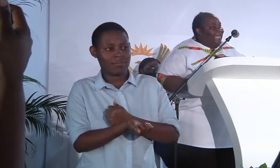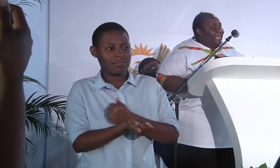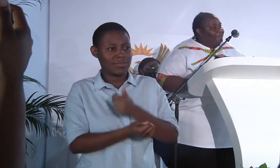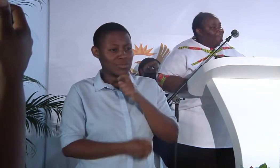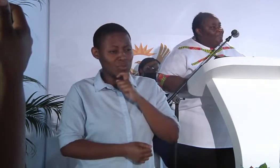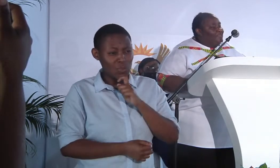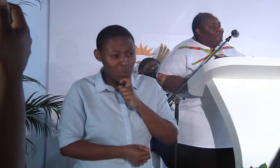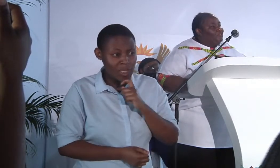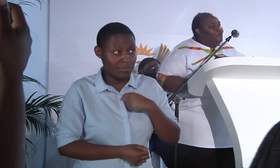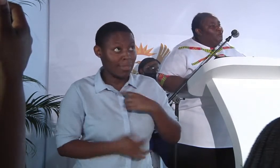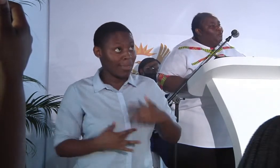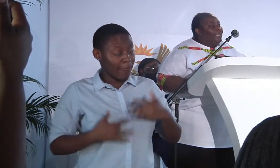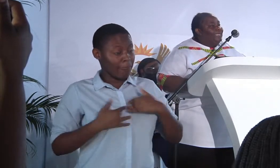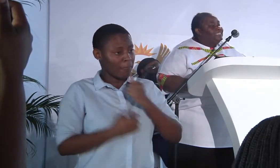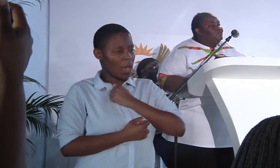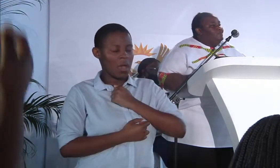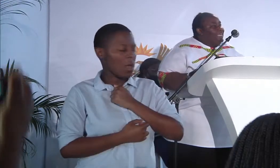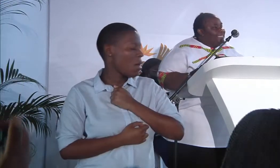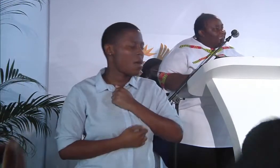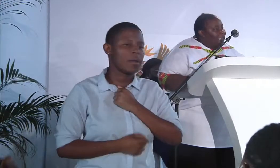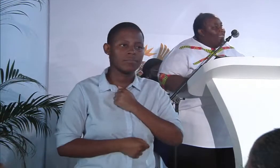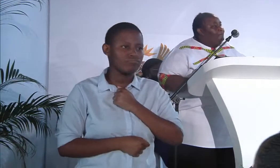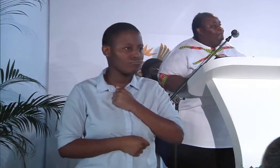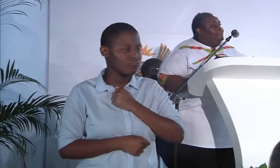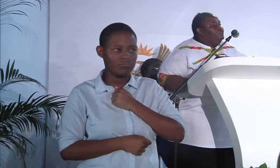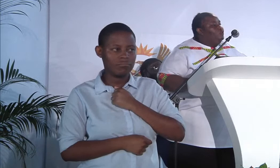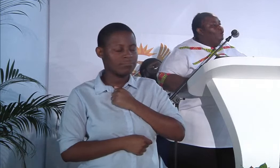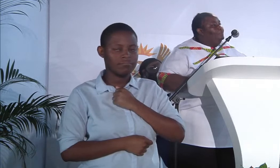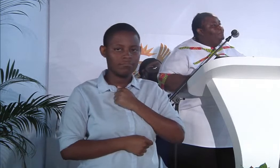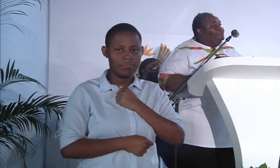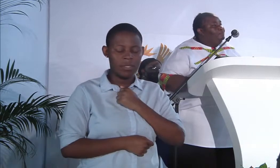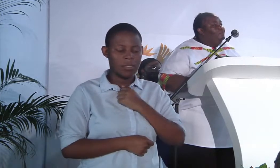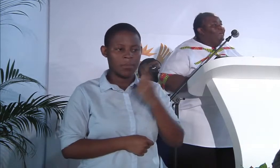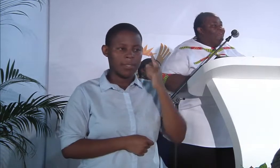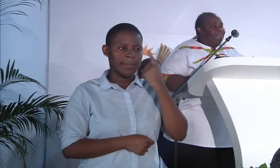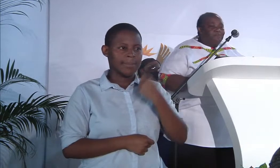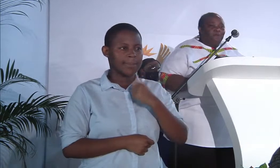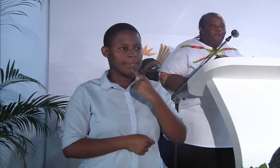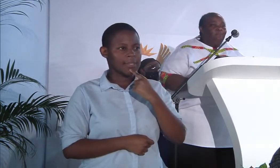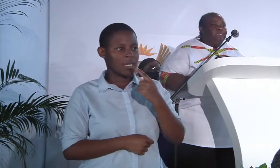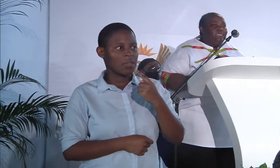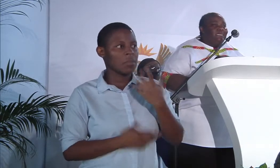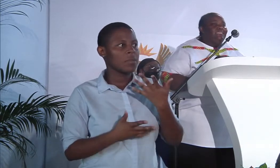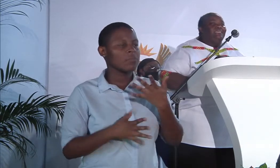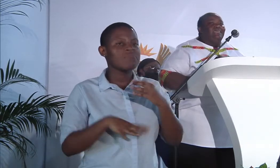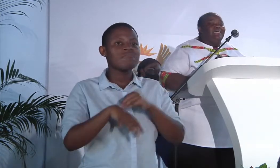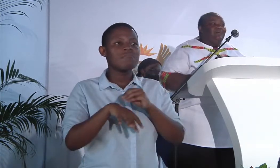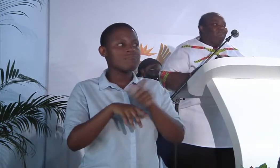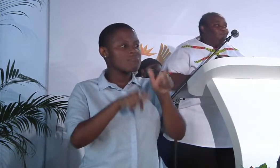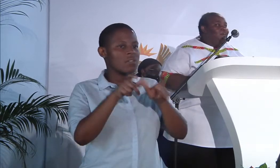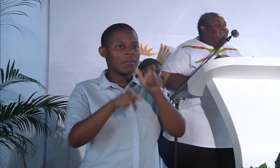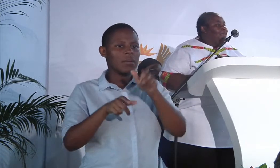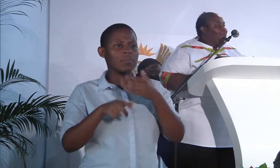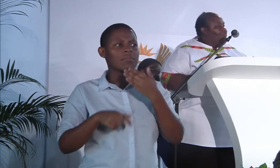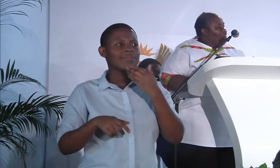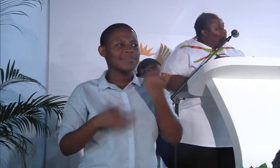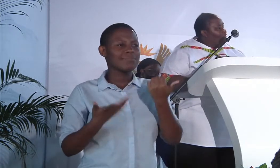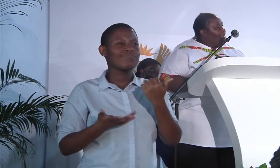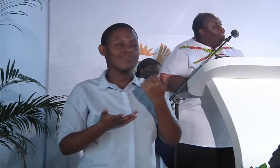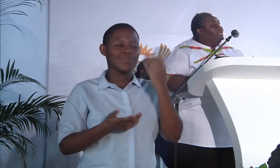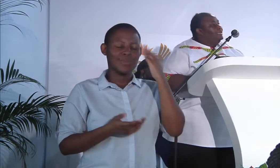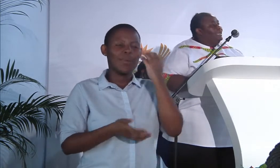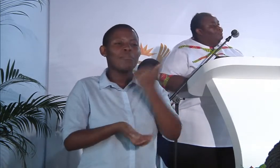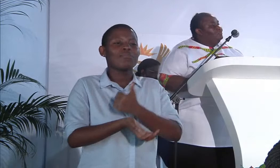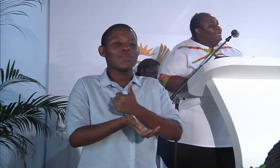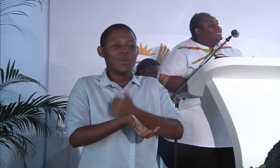my life. So we are saying to all people who are having problem with drugs, come forward, come to your